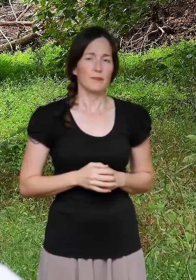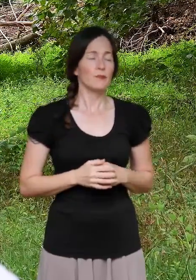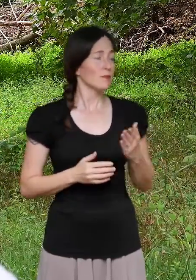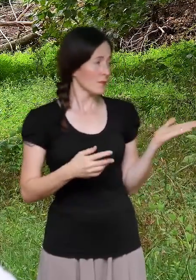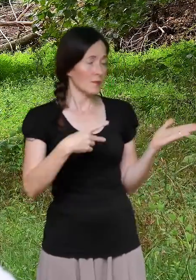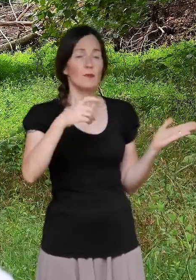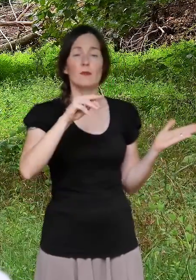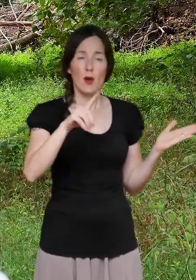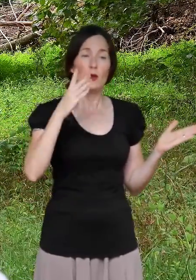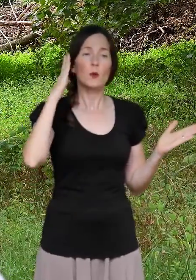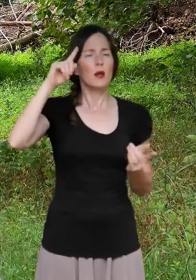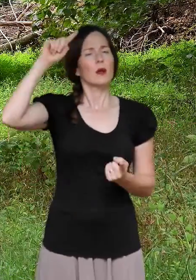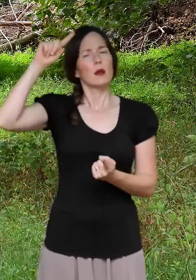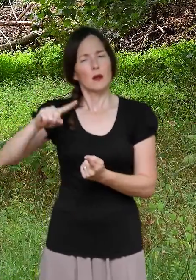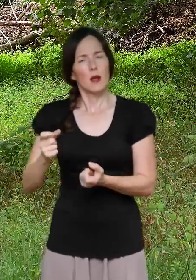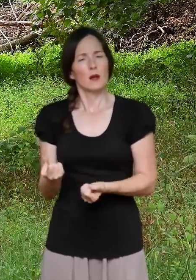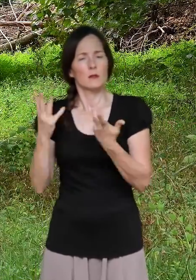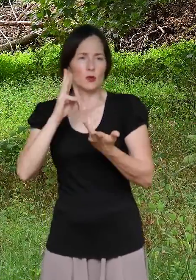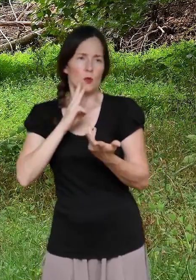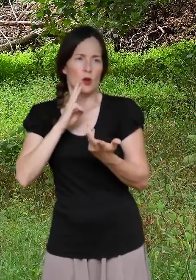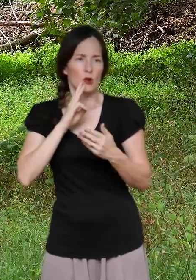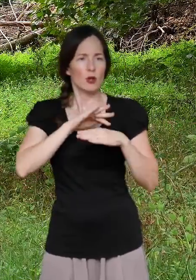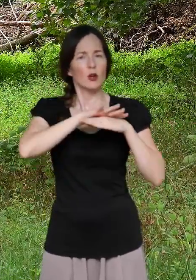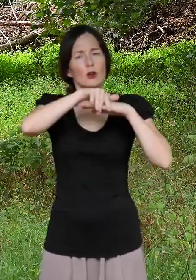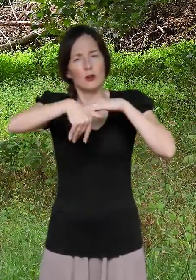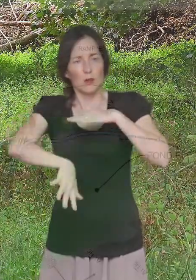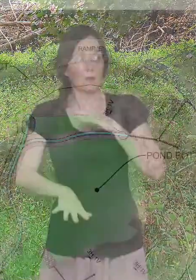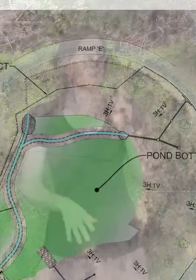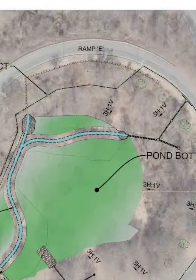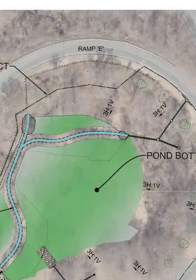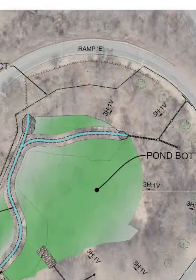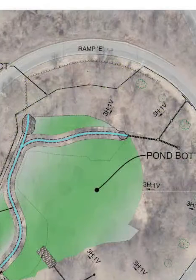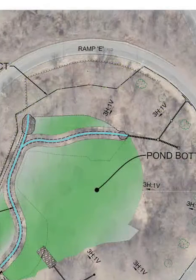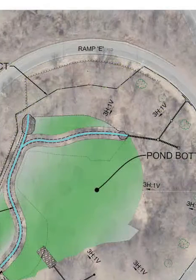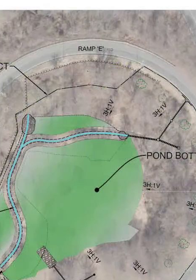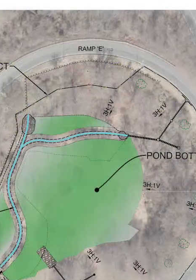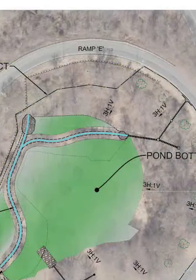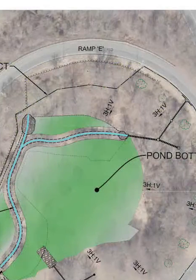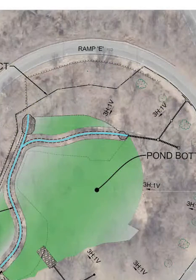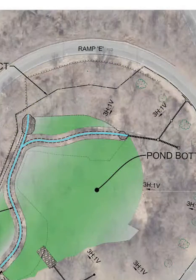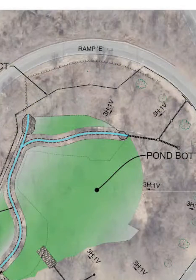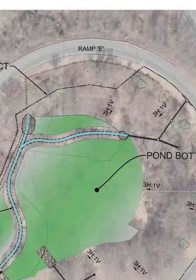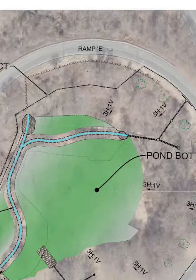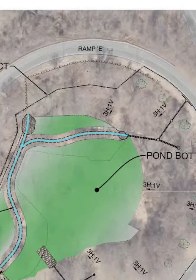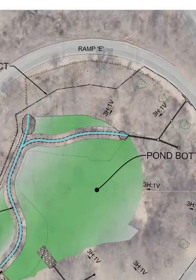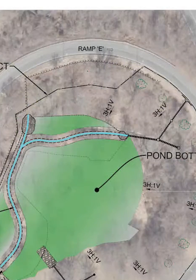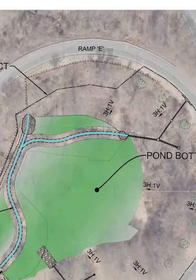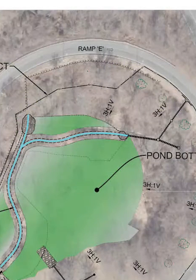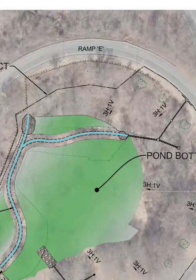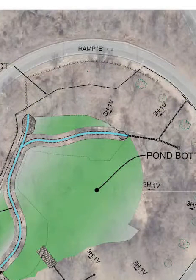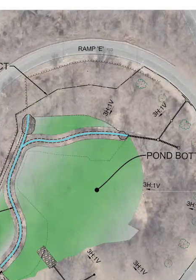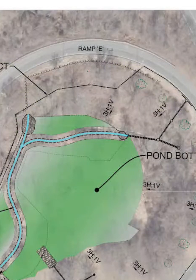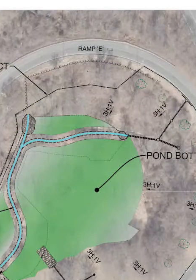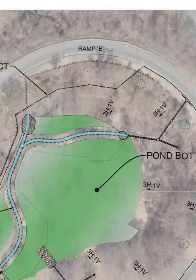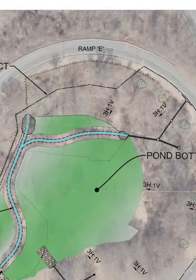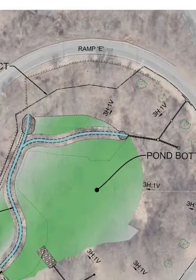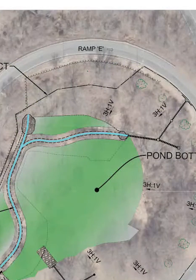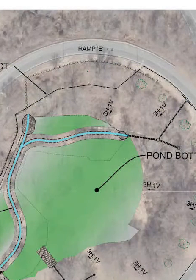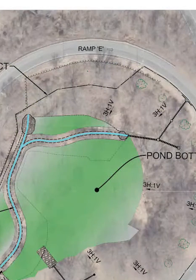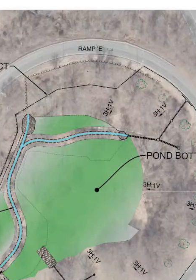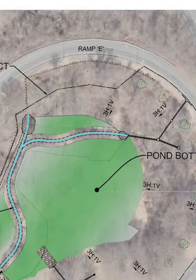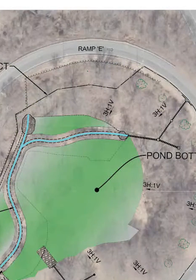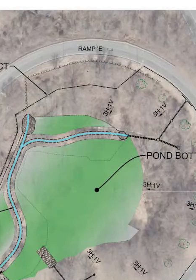Once complete, it will provide approximately 13 acre-feet of storage, which is about the same as